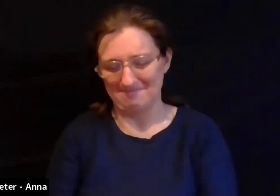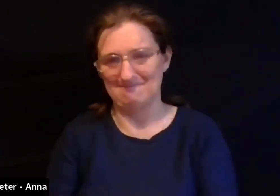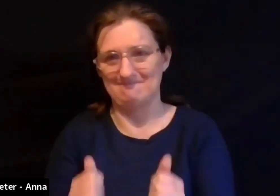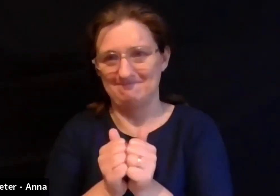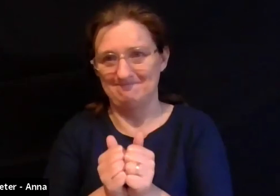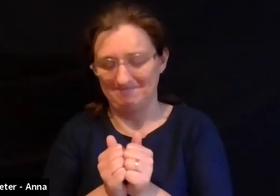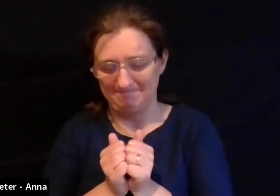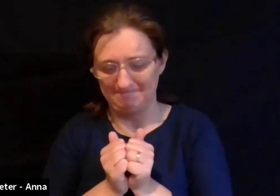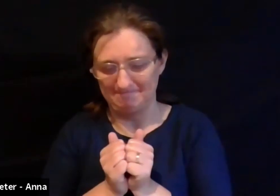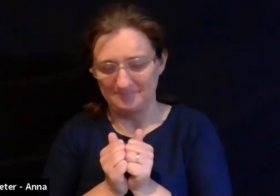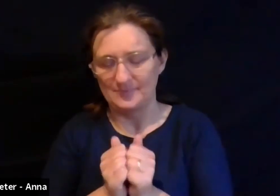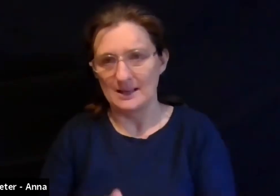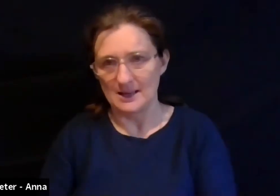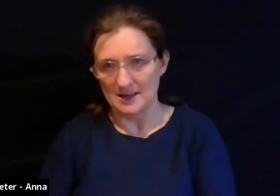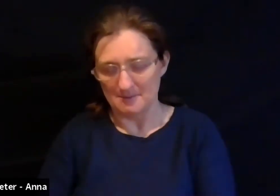Amen.